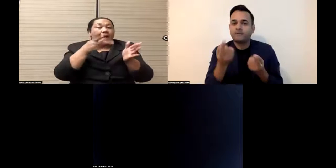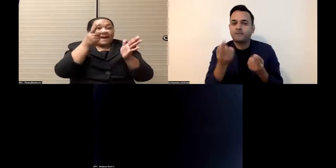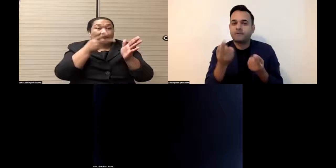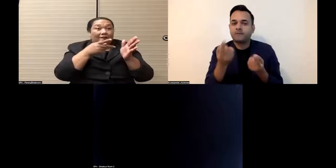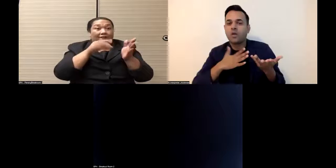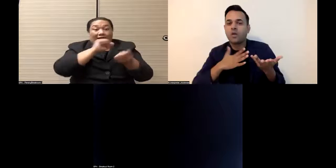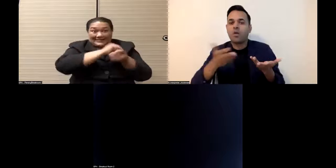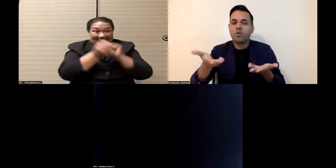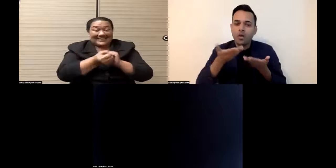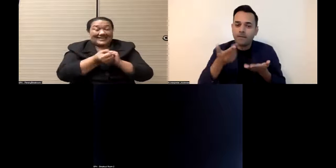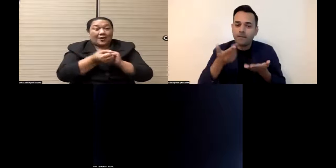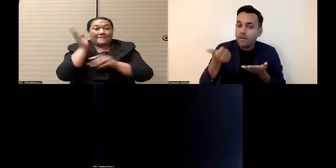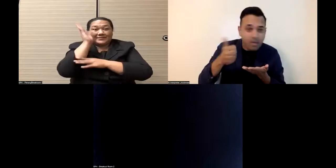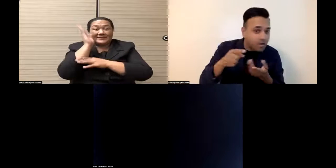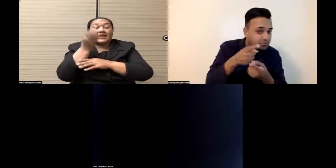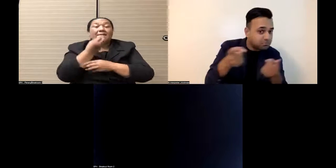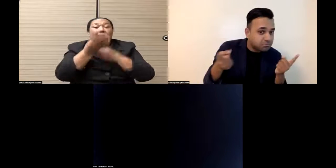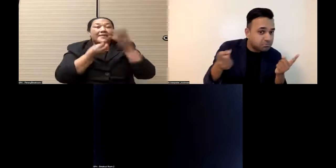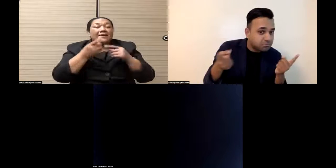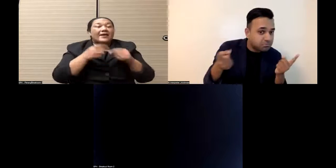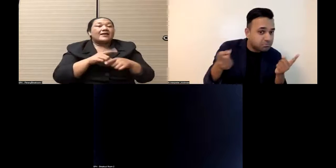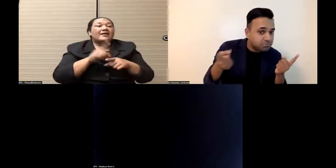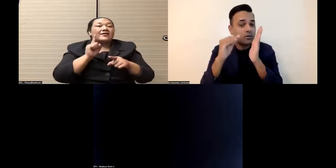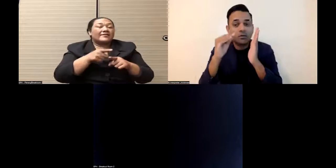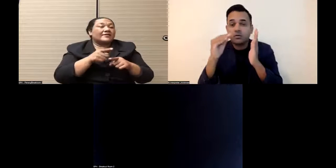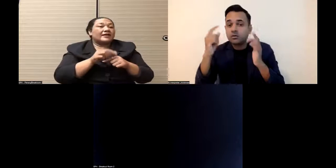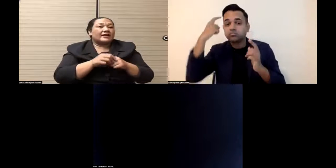what they said. Thank you.